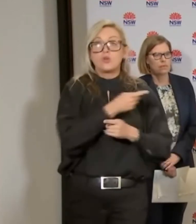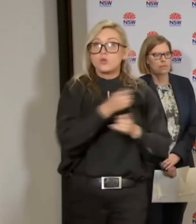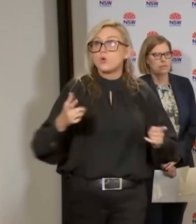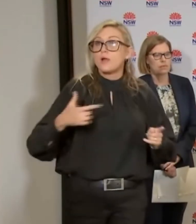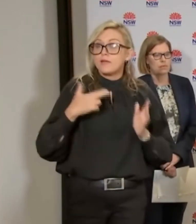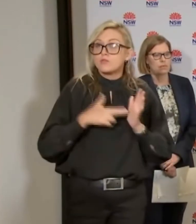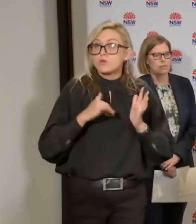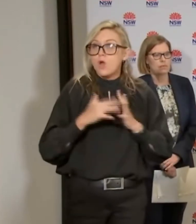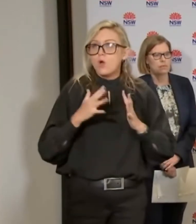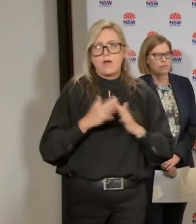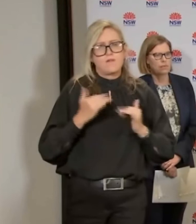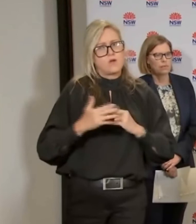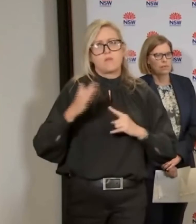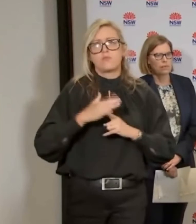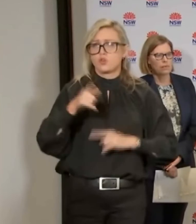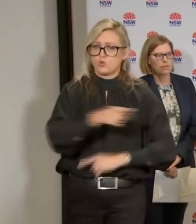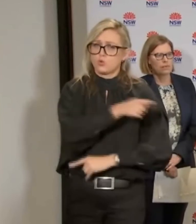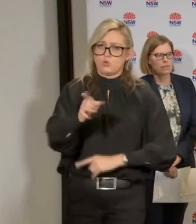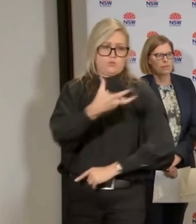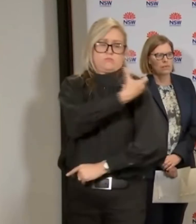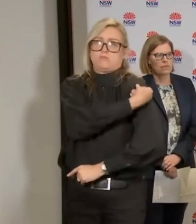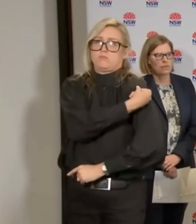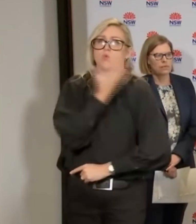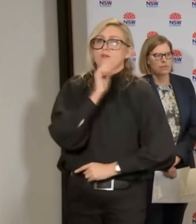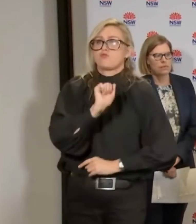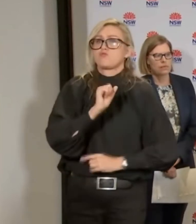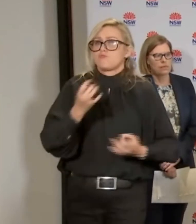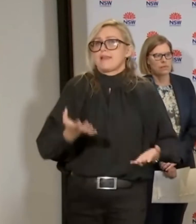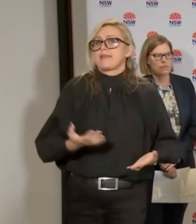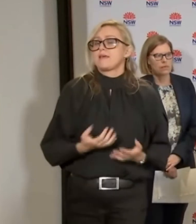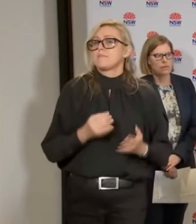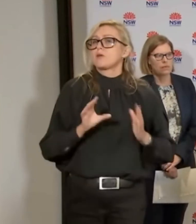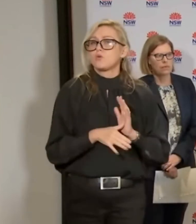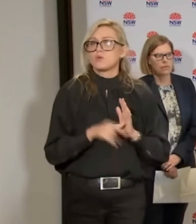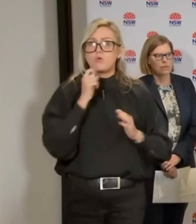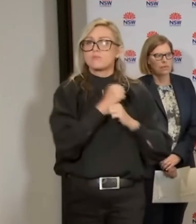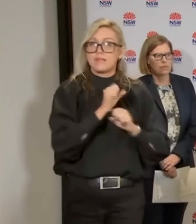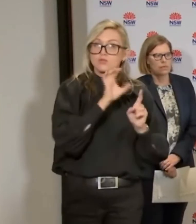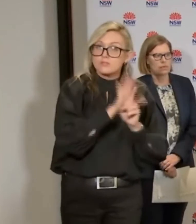it protects you and your family, your loved ones. And look, there's